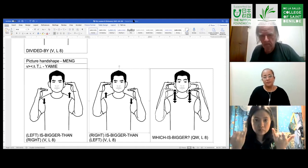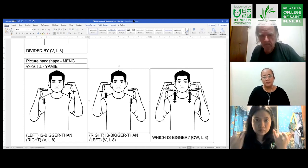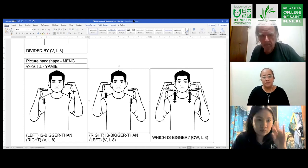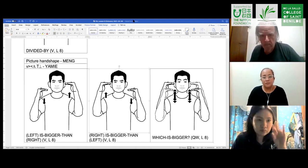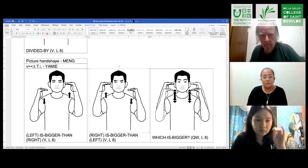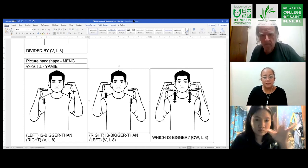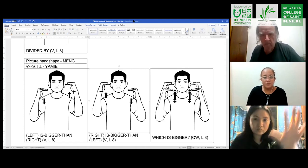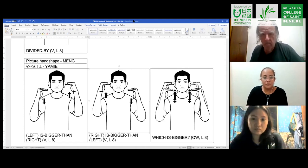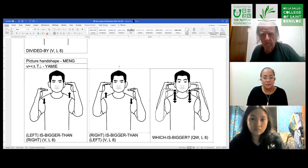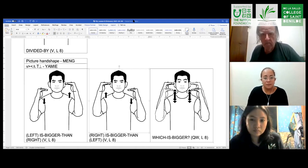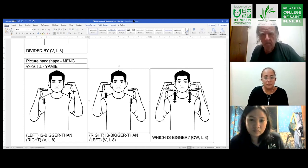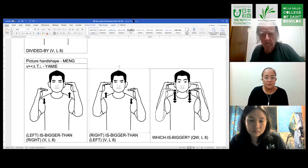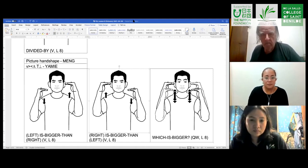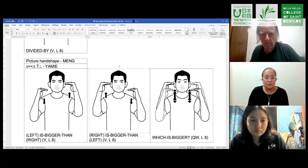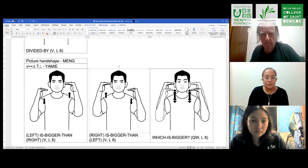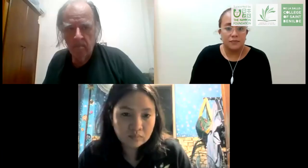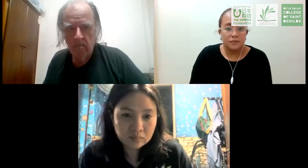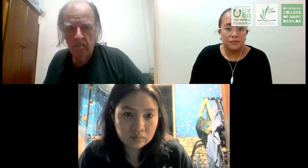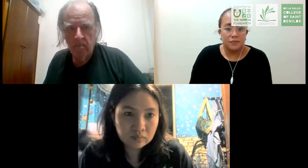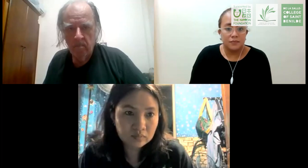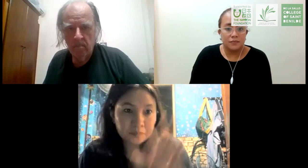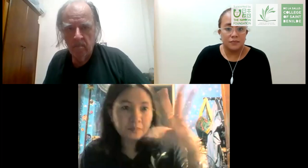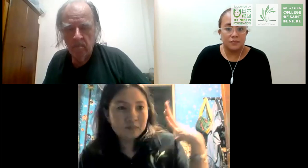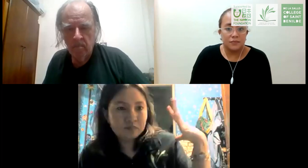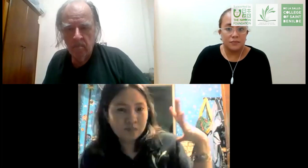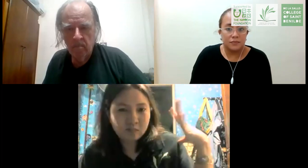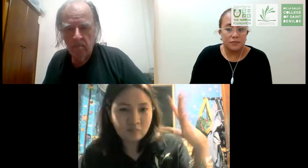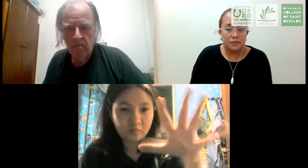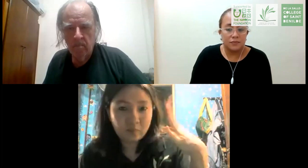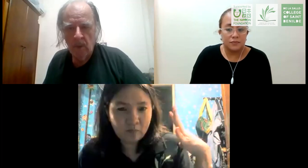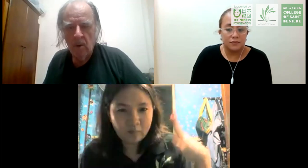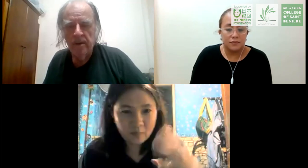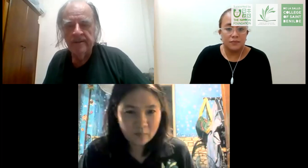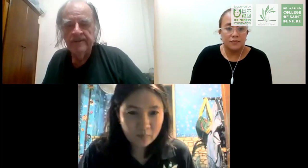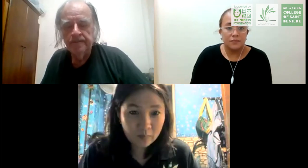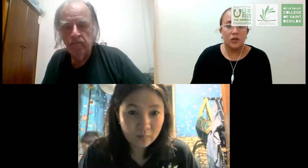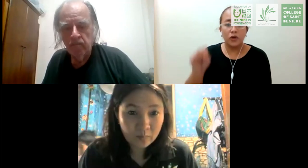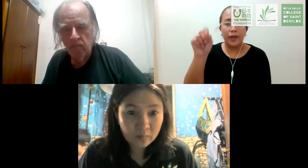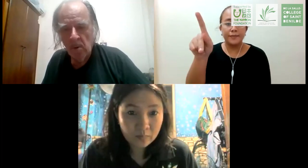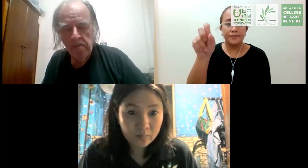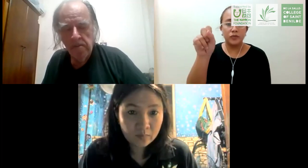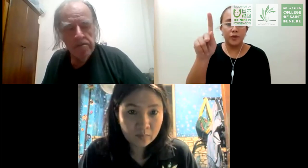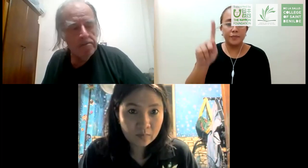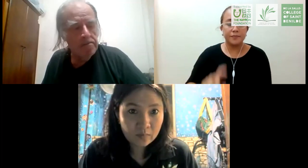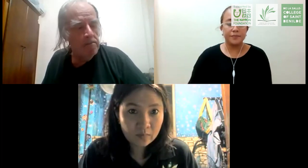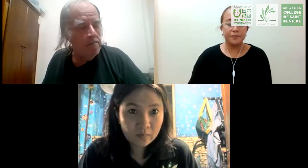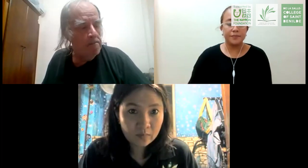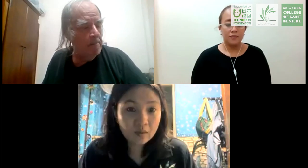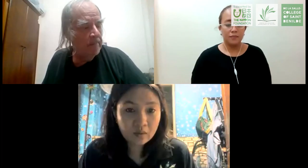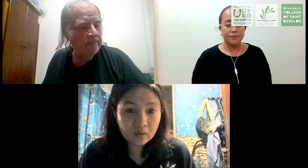Yami has a separate file. She's going to put it up. Okay. And Yami is saying, hold on,